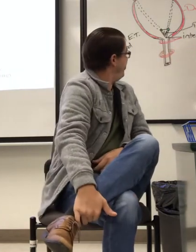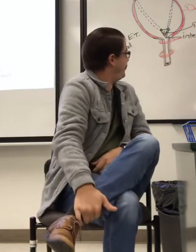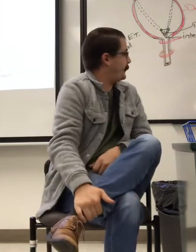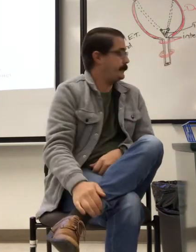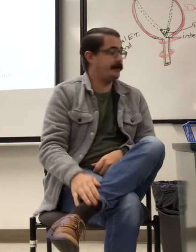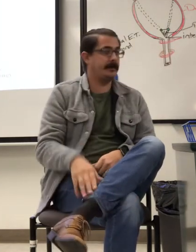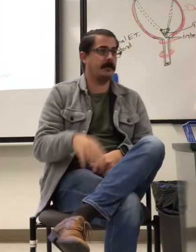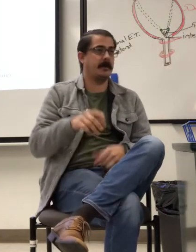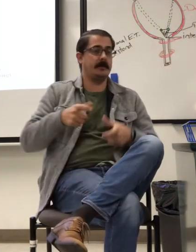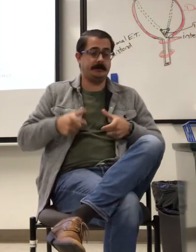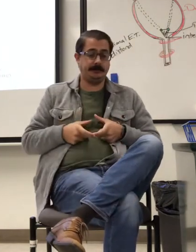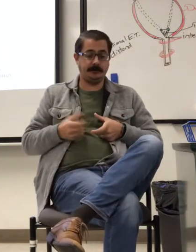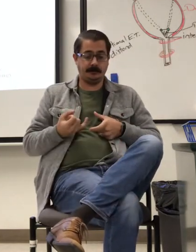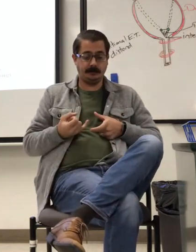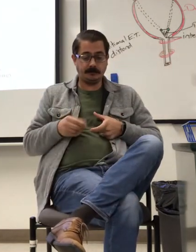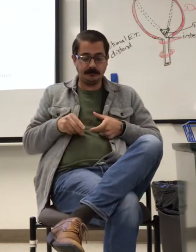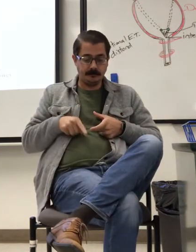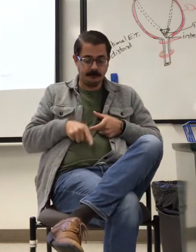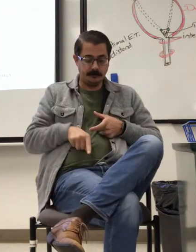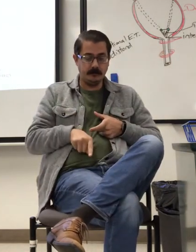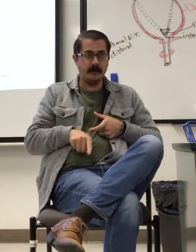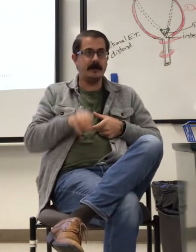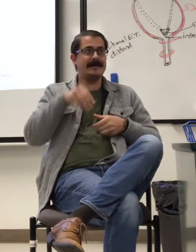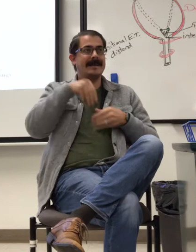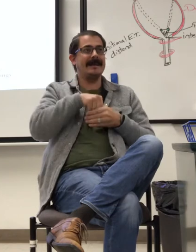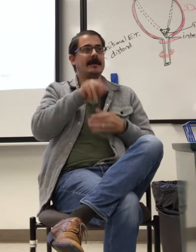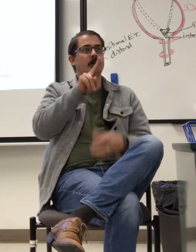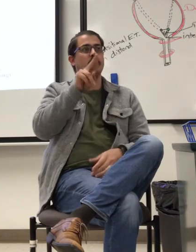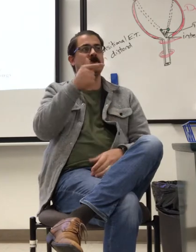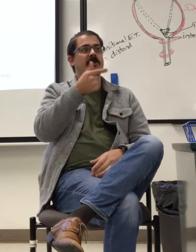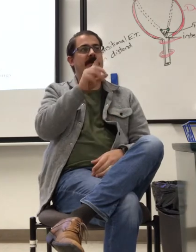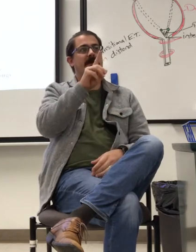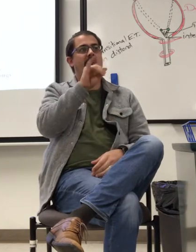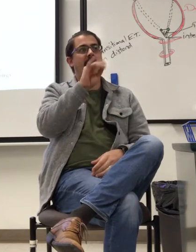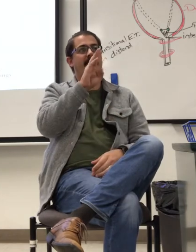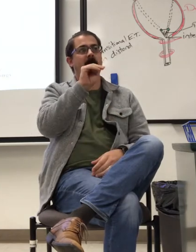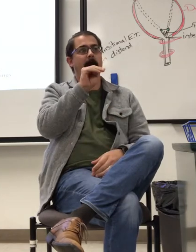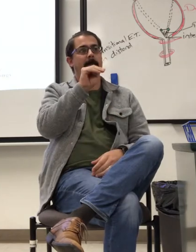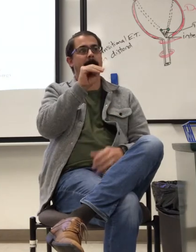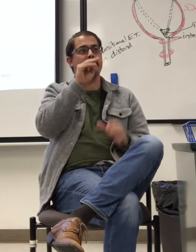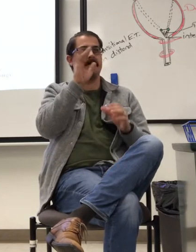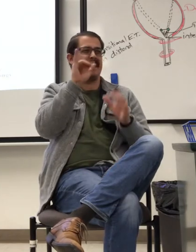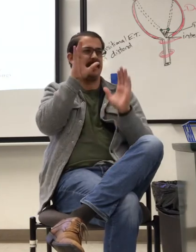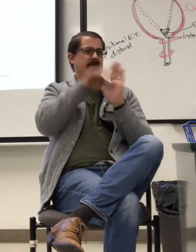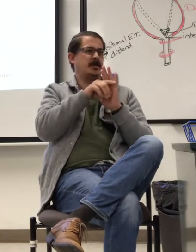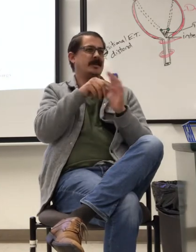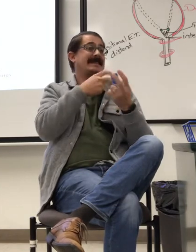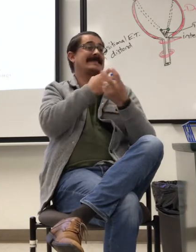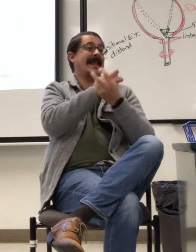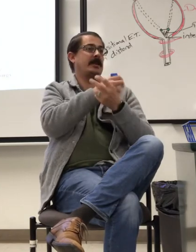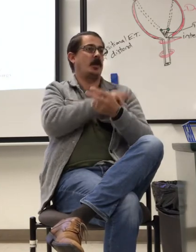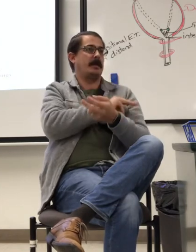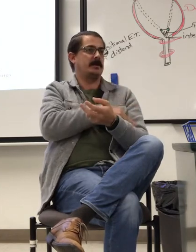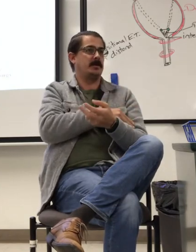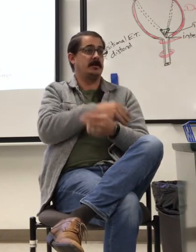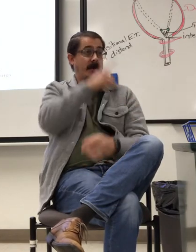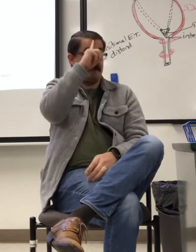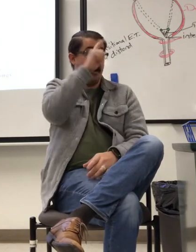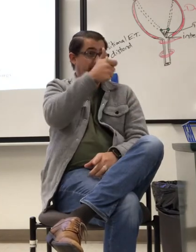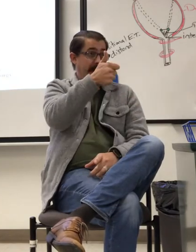This one is within the UG diaphragm, as the picture indicates. So it's skeletal muscle, it's voluntary